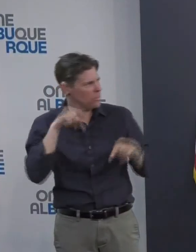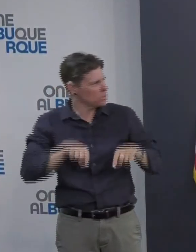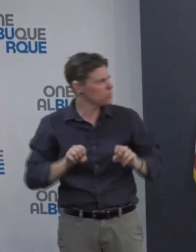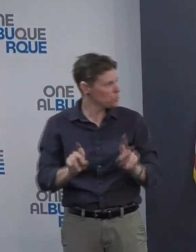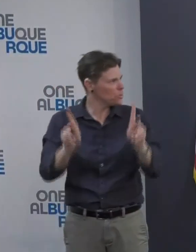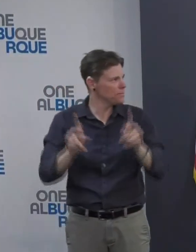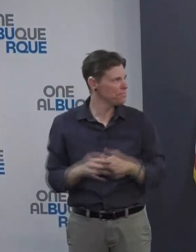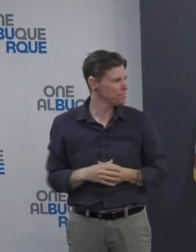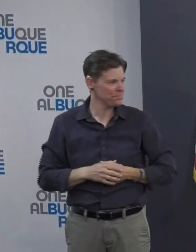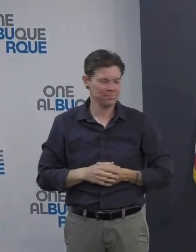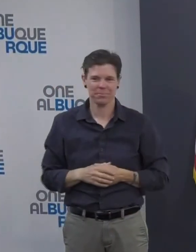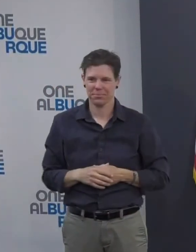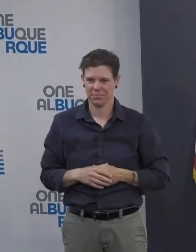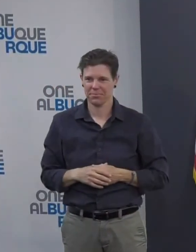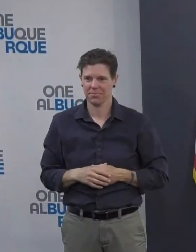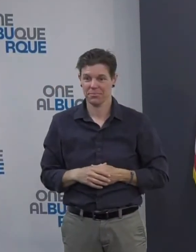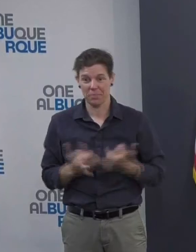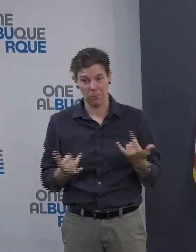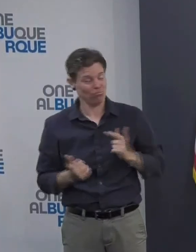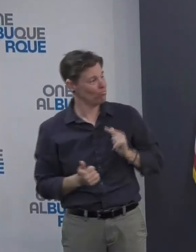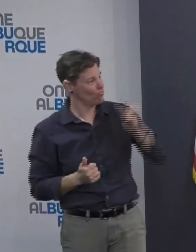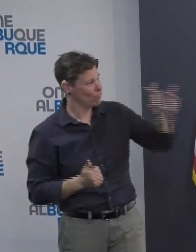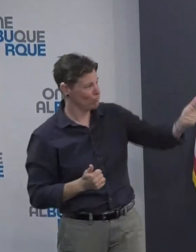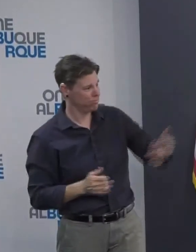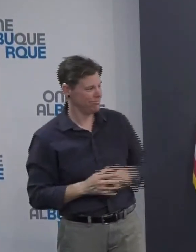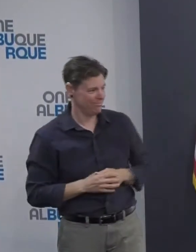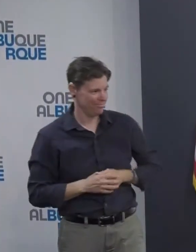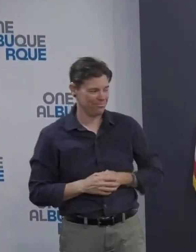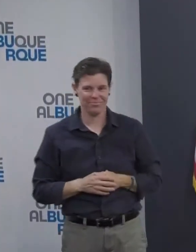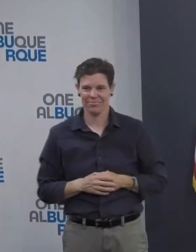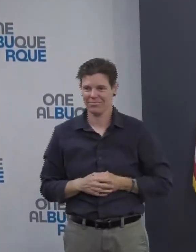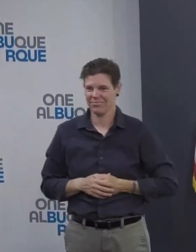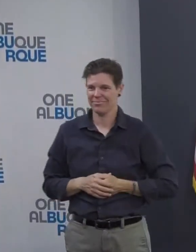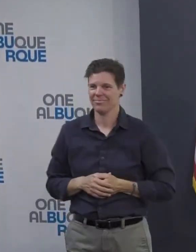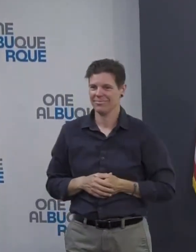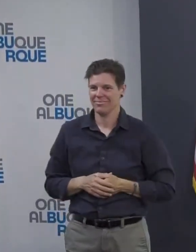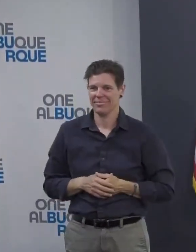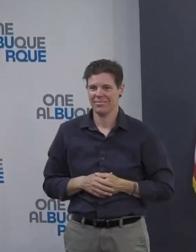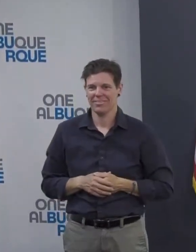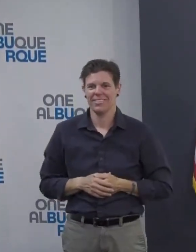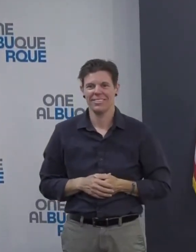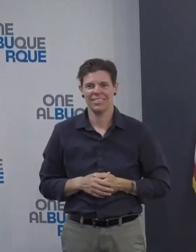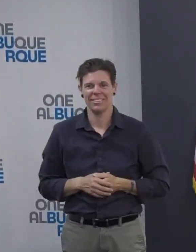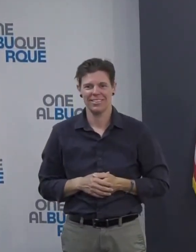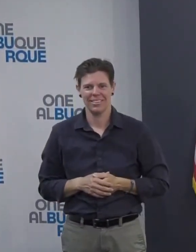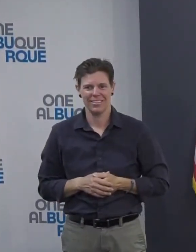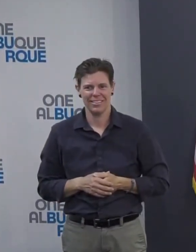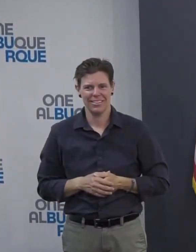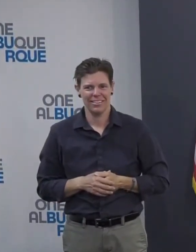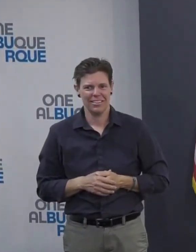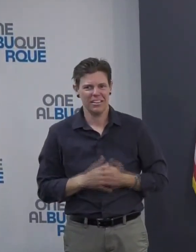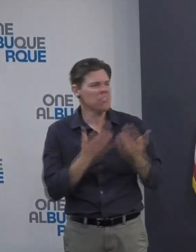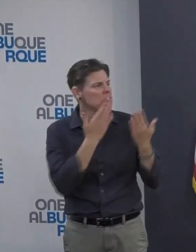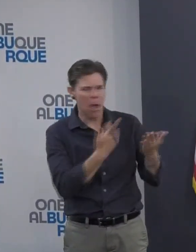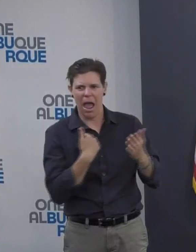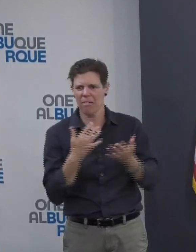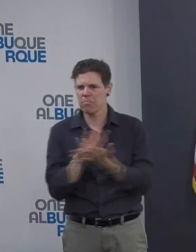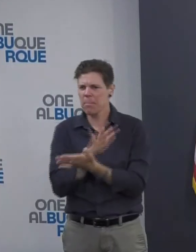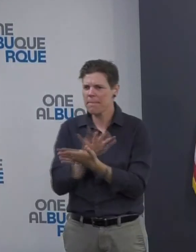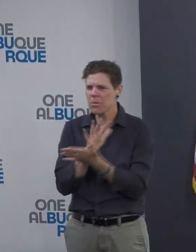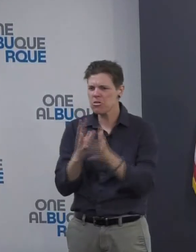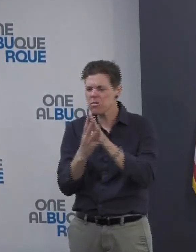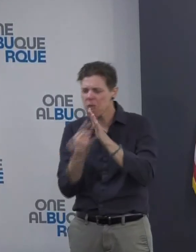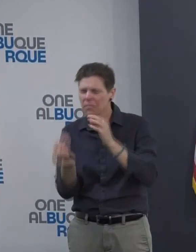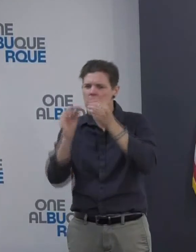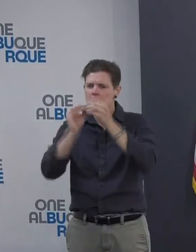I'll turn this back to the mayor now. All right. Thank you. And I've got copies of our stats from during